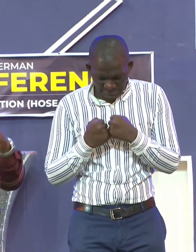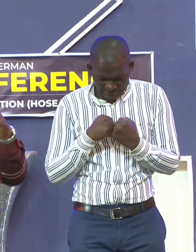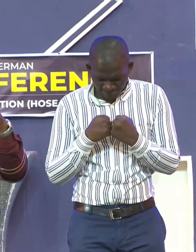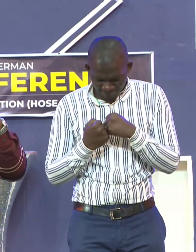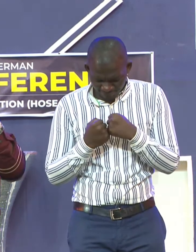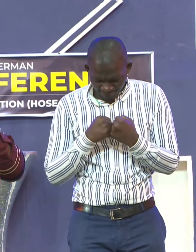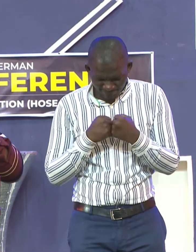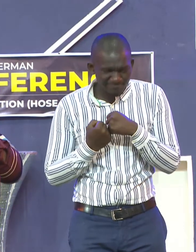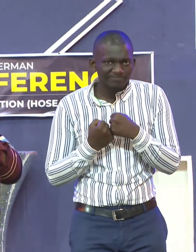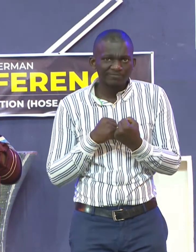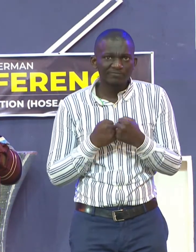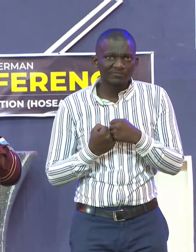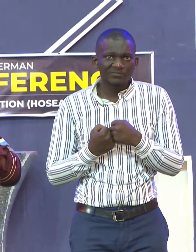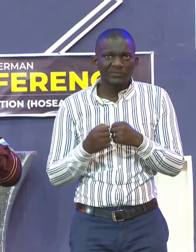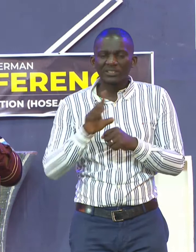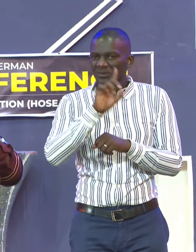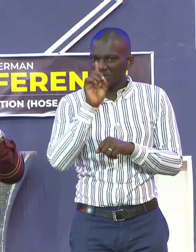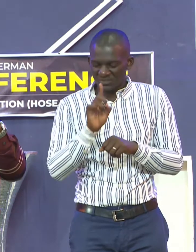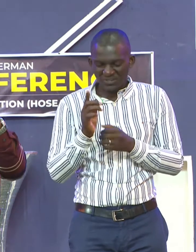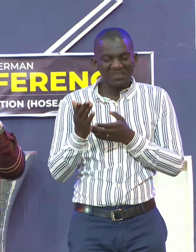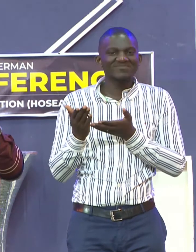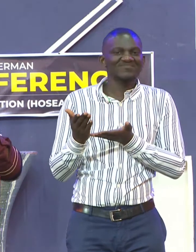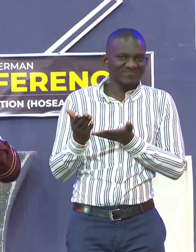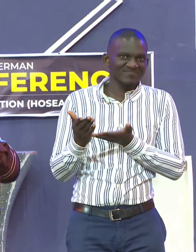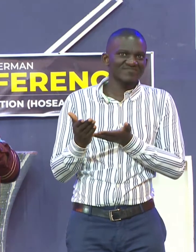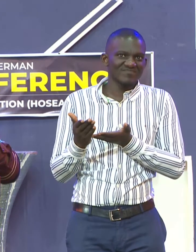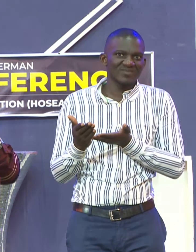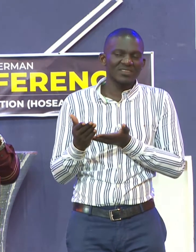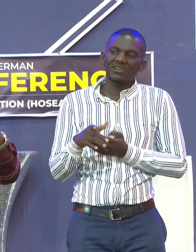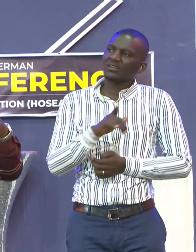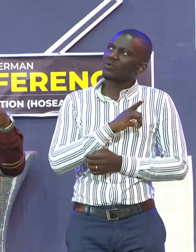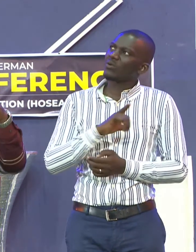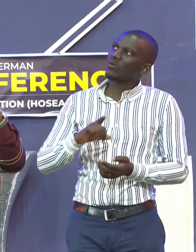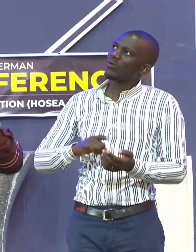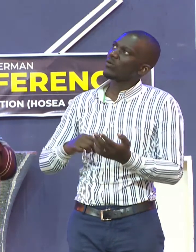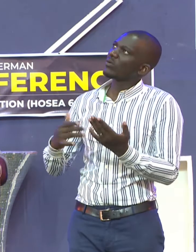challenges, the question should be, Mukama, Lord,